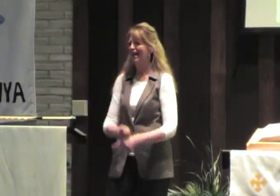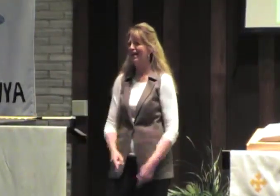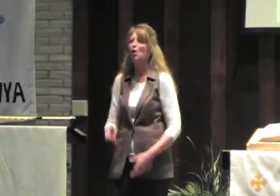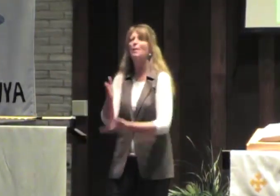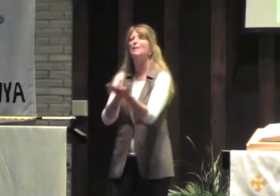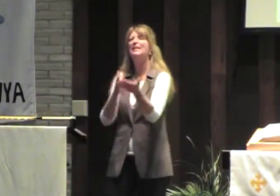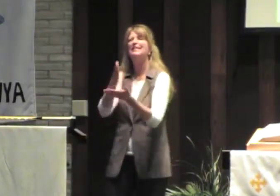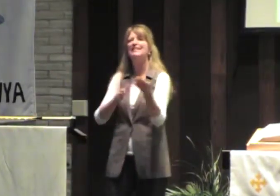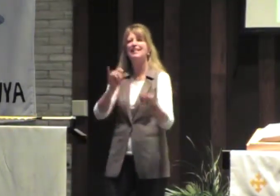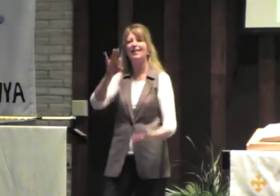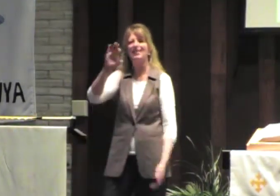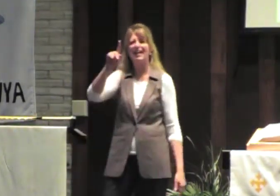I didn't say it right, but anyway.